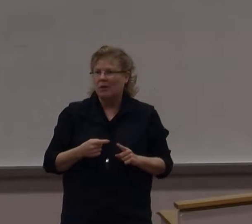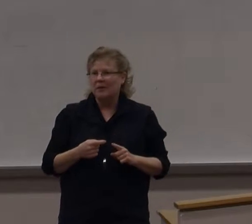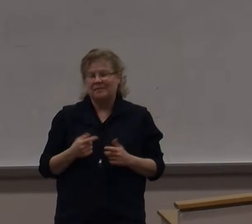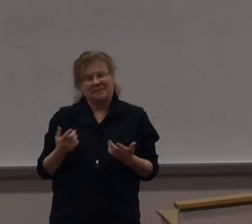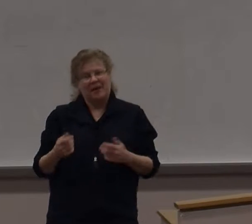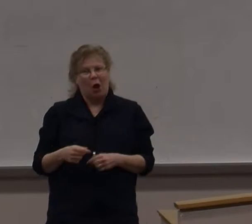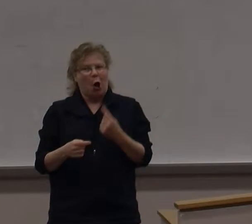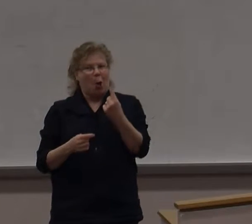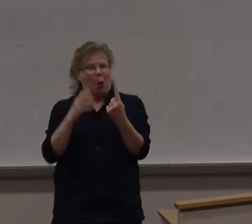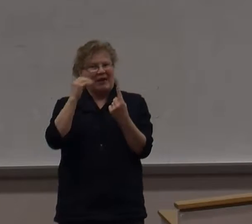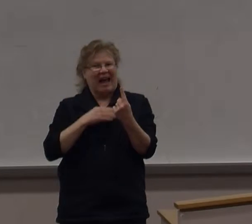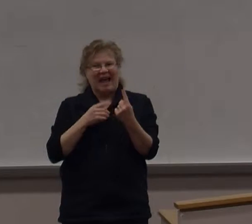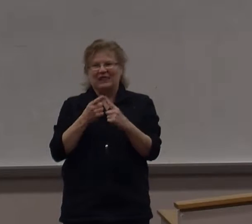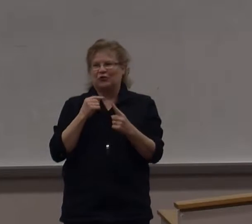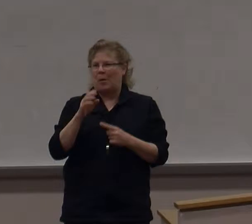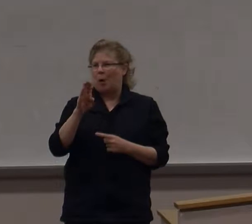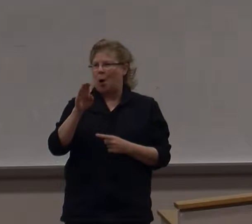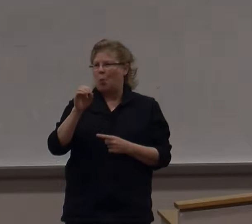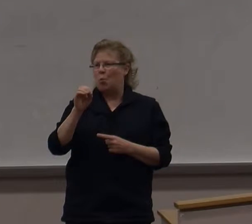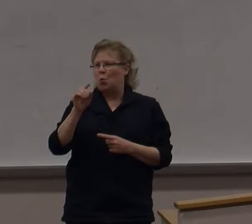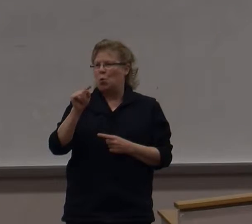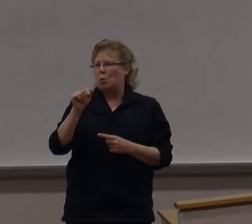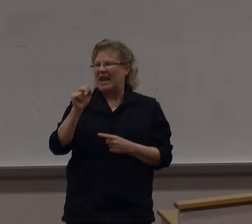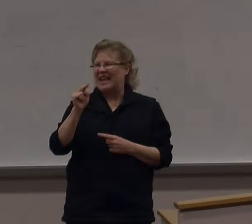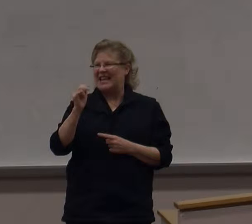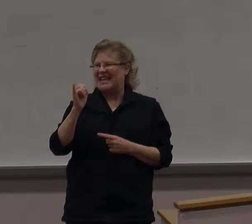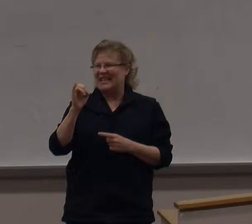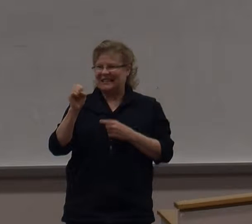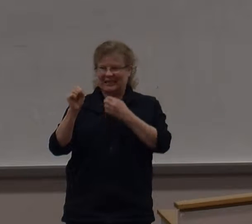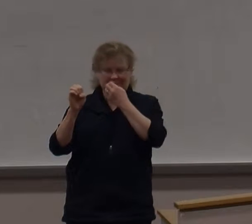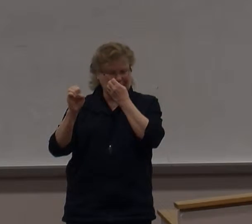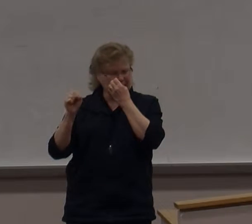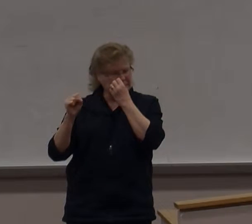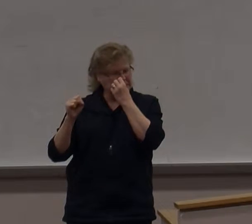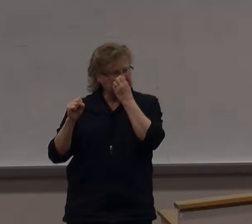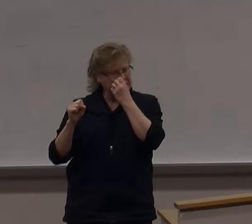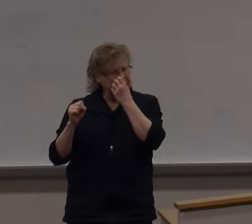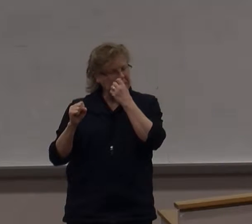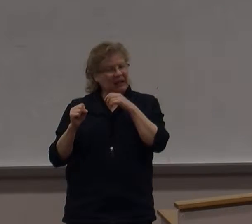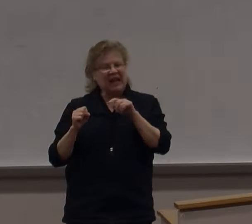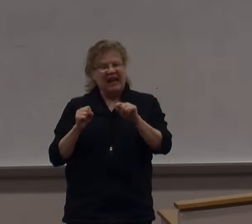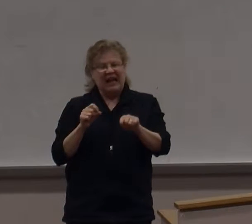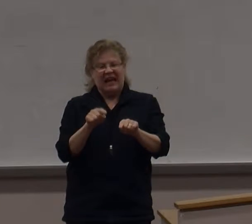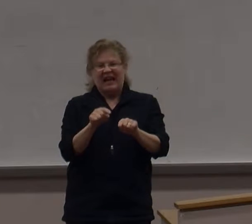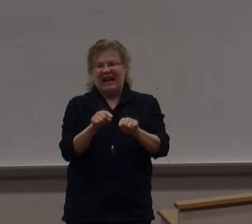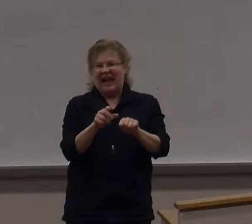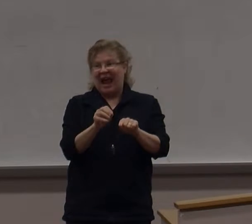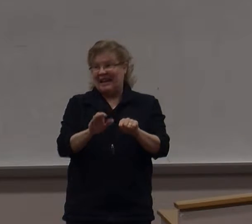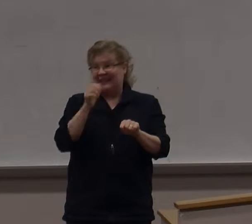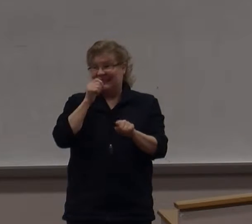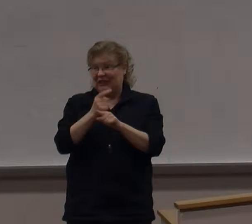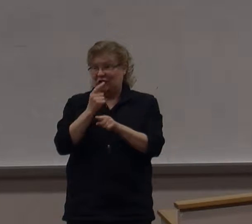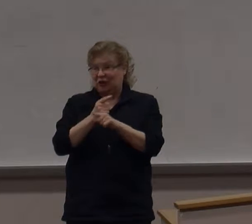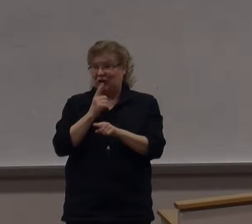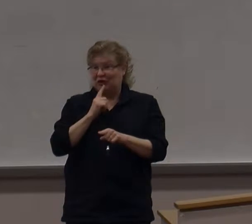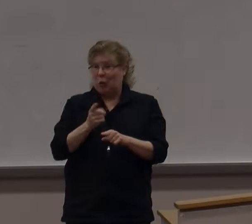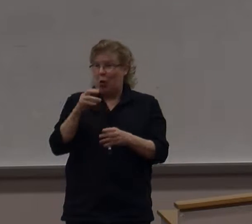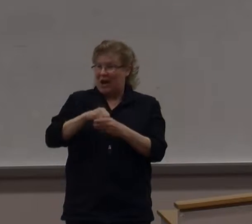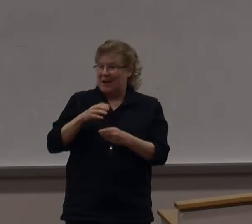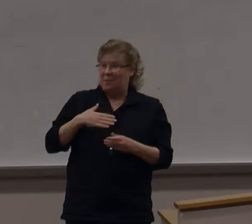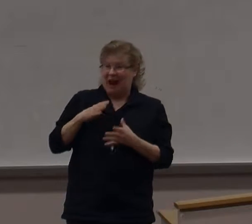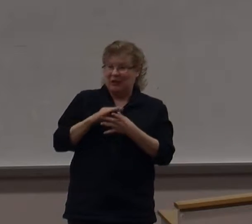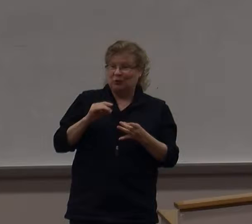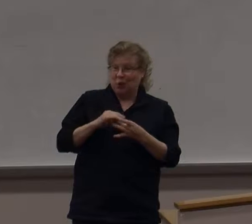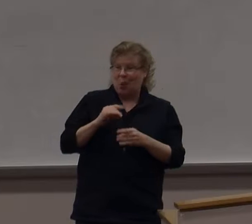is a Bhutanese guy named T.P. Mishra. He and his sisters were part of that story I wrote a couple of years ago about the population